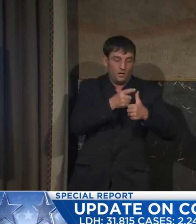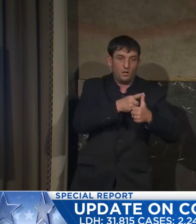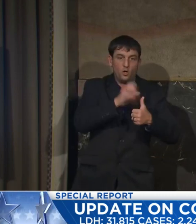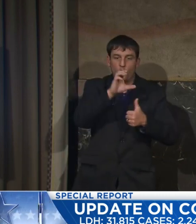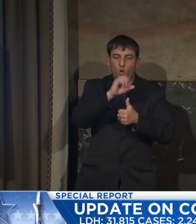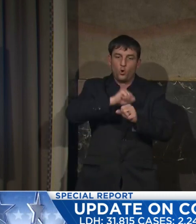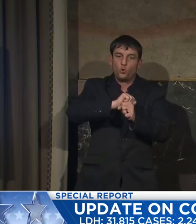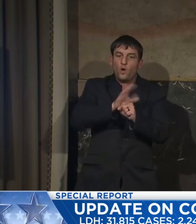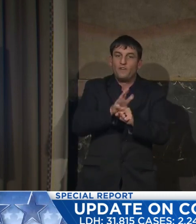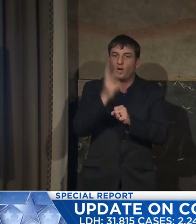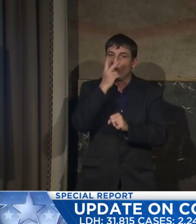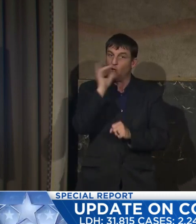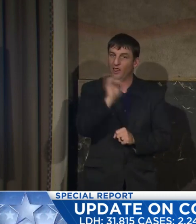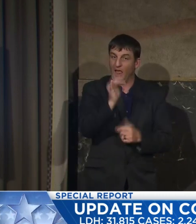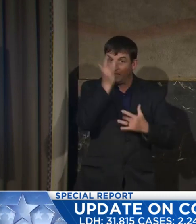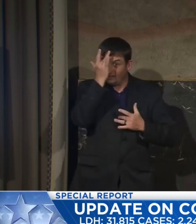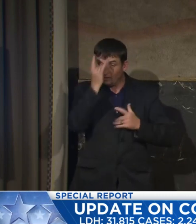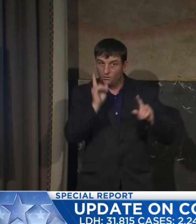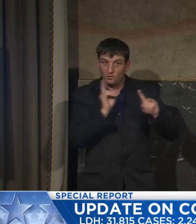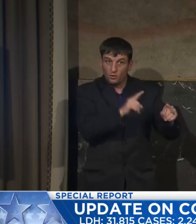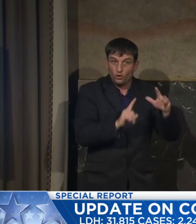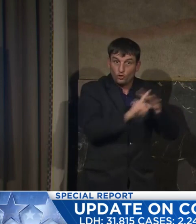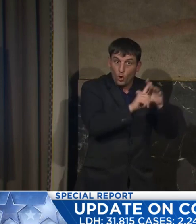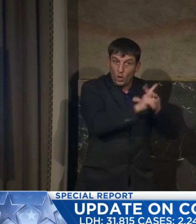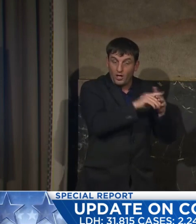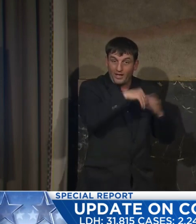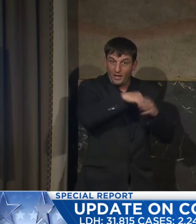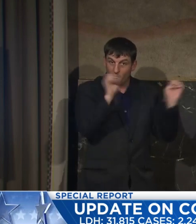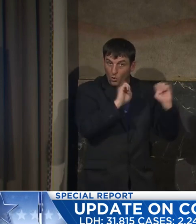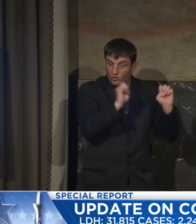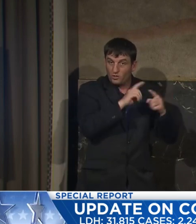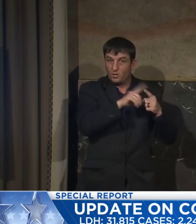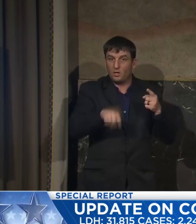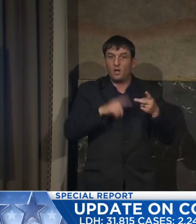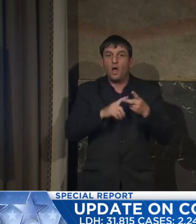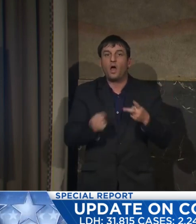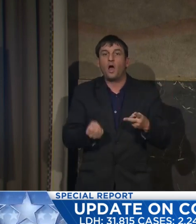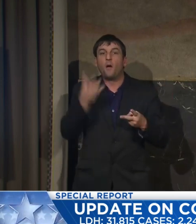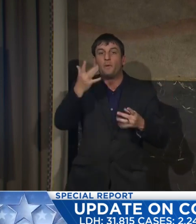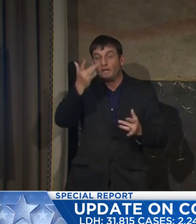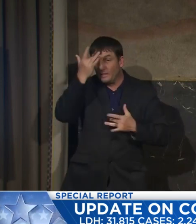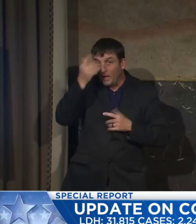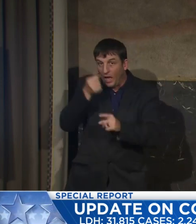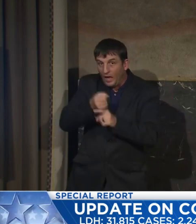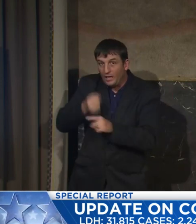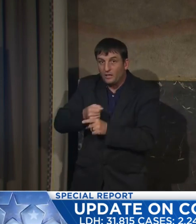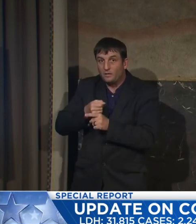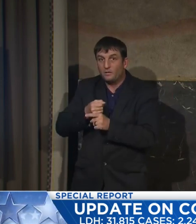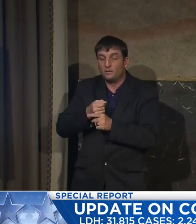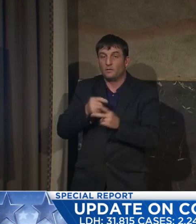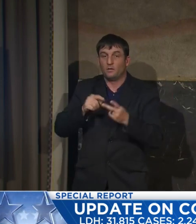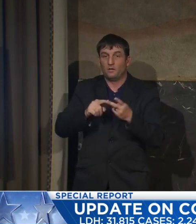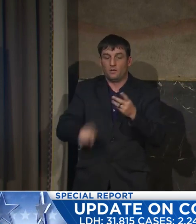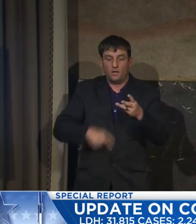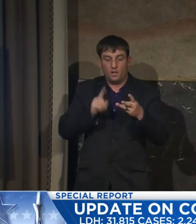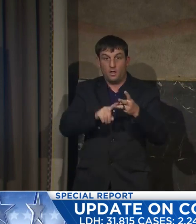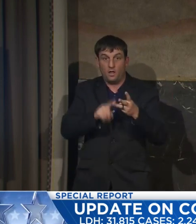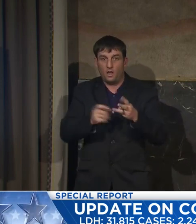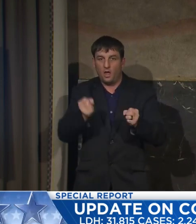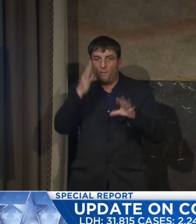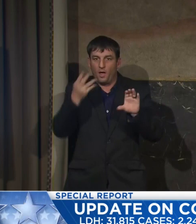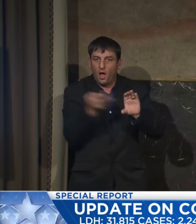rooms, cases, either as a raw number or as a percentage of tests, and hospitalization